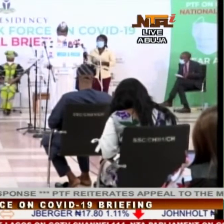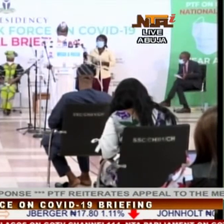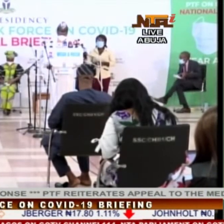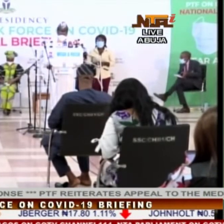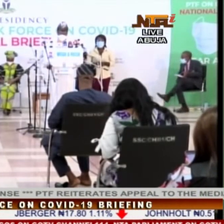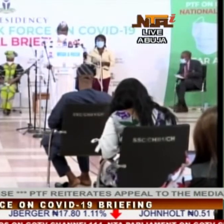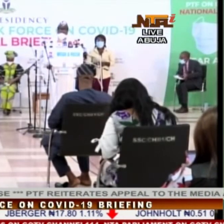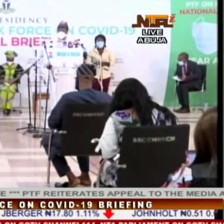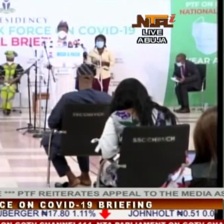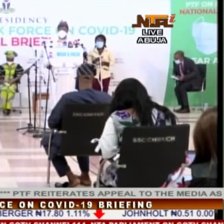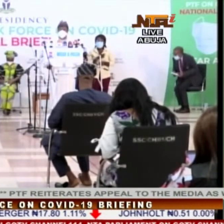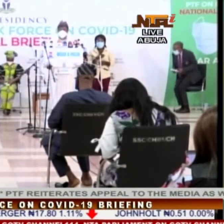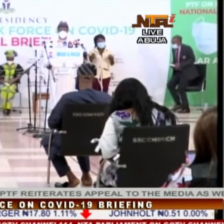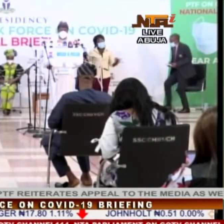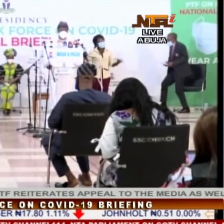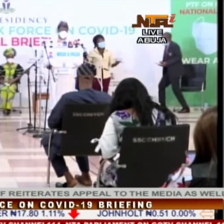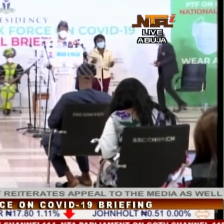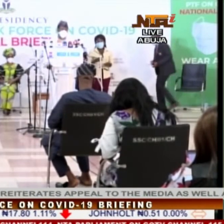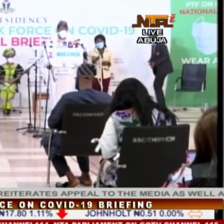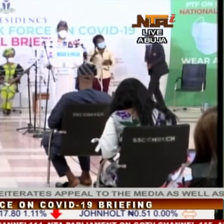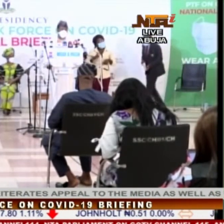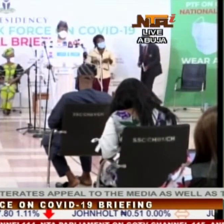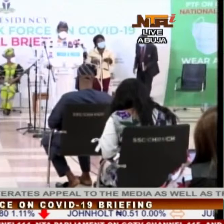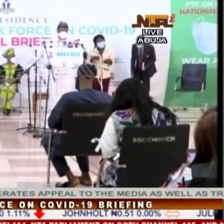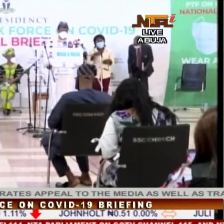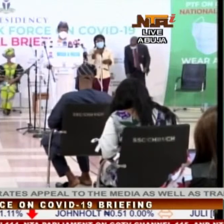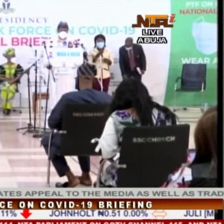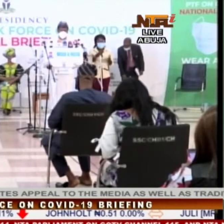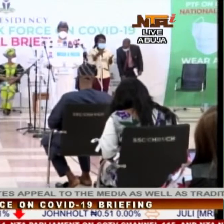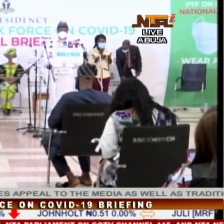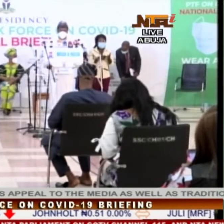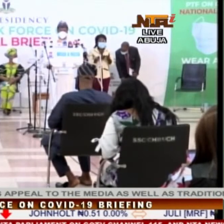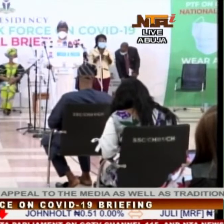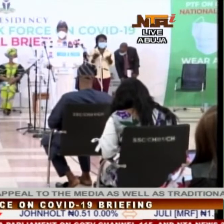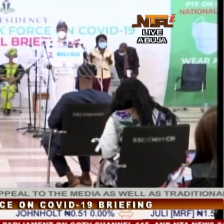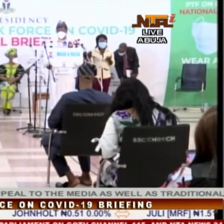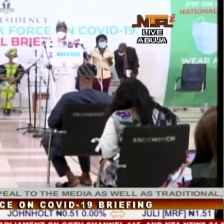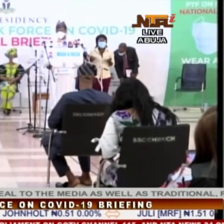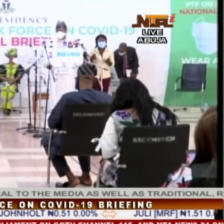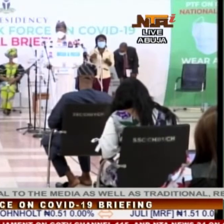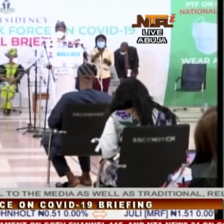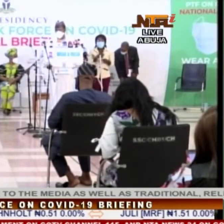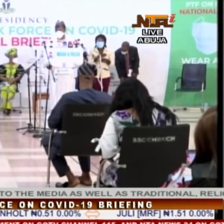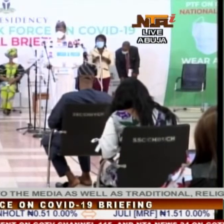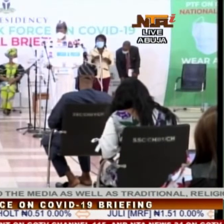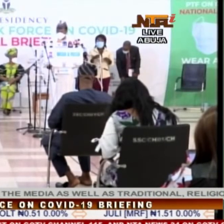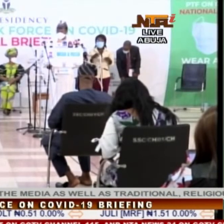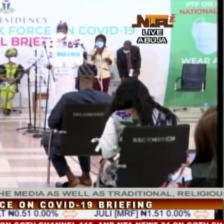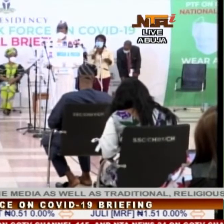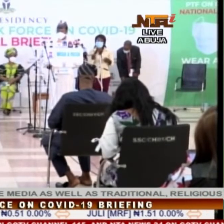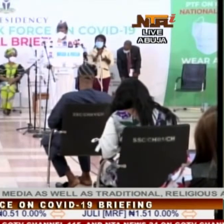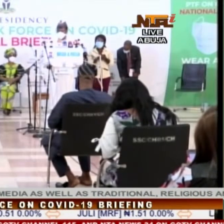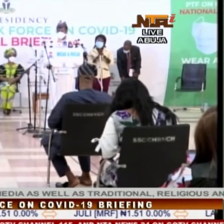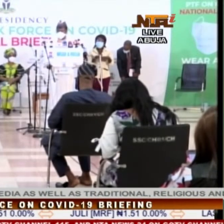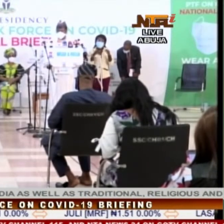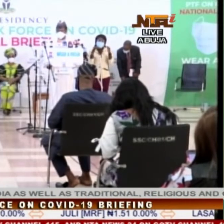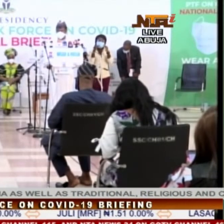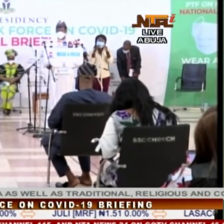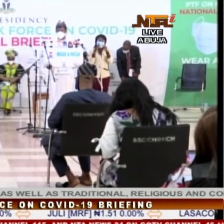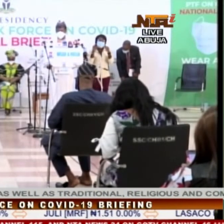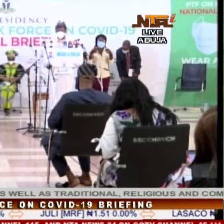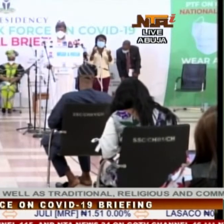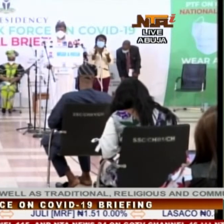COVID-19. Right now, we do not have any studies that have shown the level of efficacy of